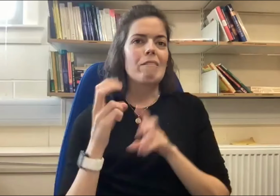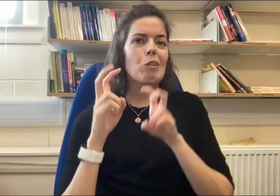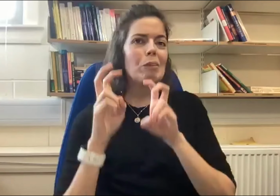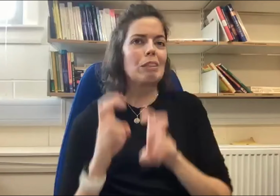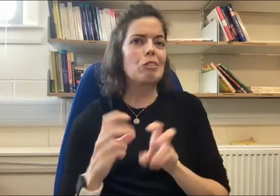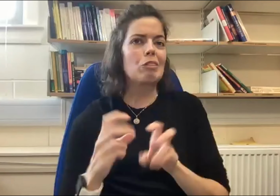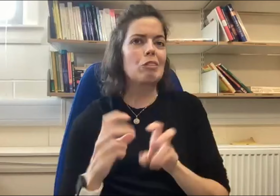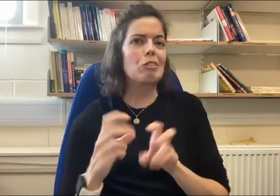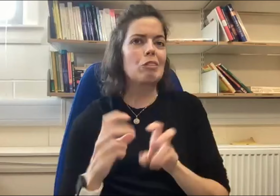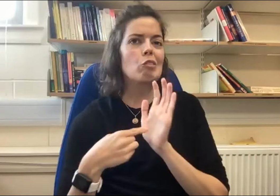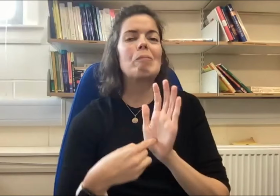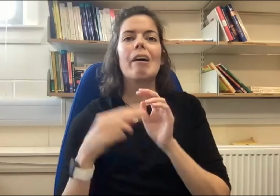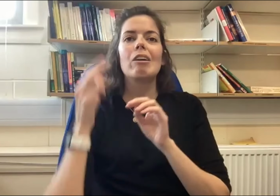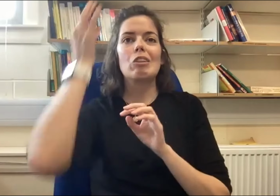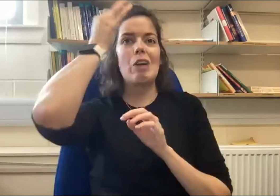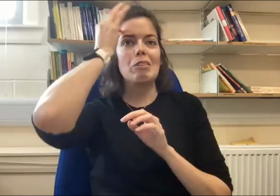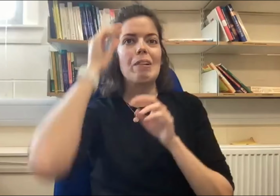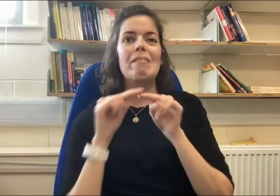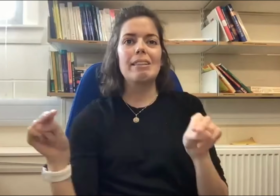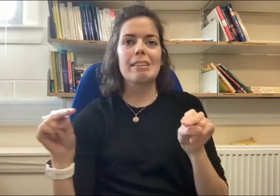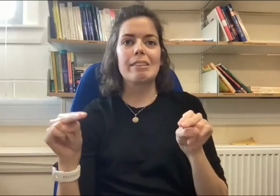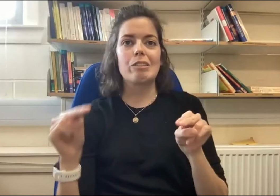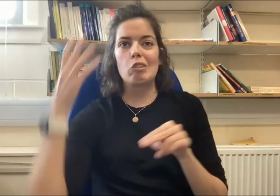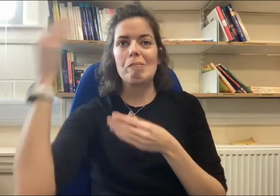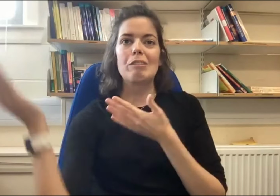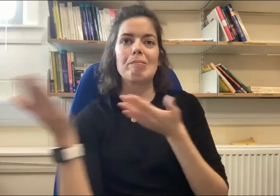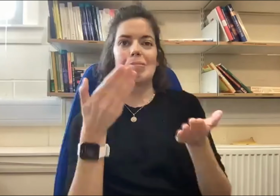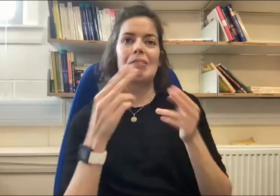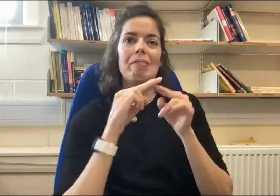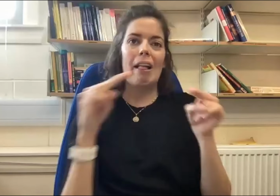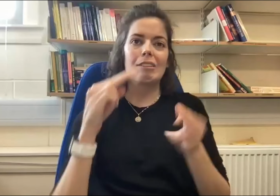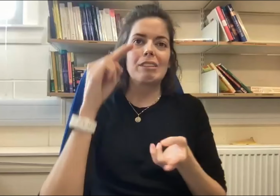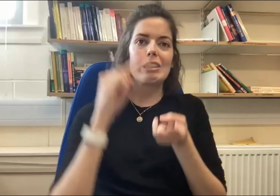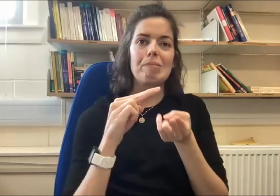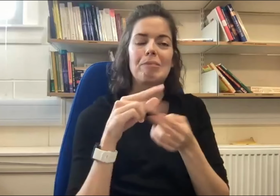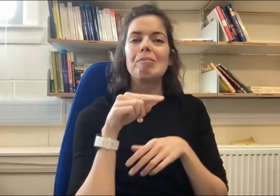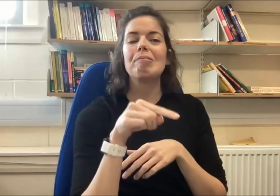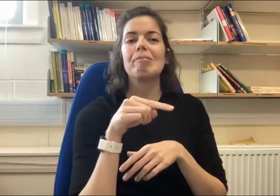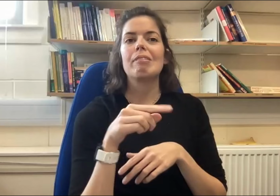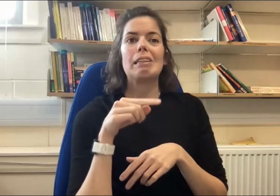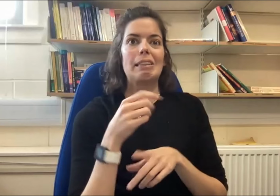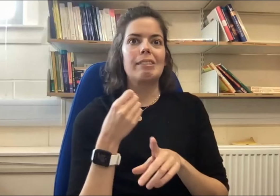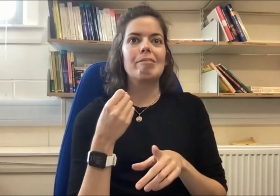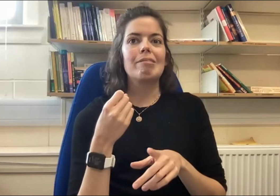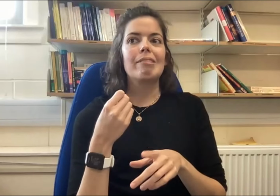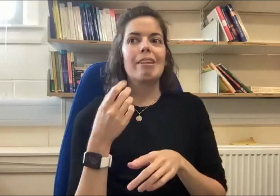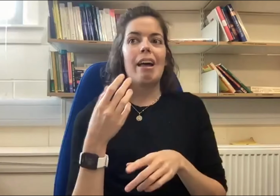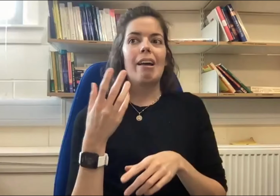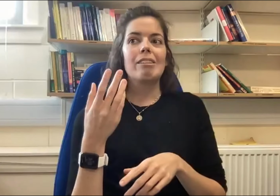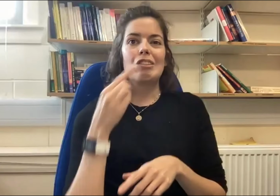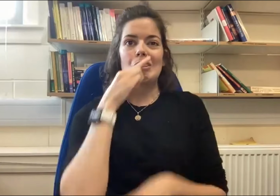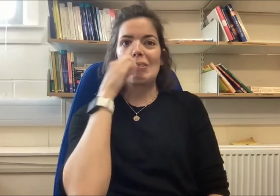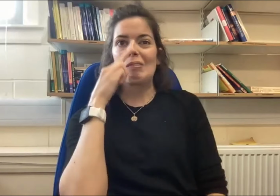to allow them to mitigate the rise in rents. Also, areas where there are council flats seem to